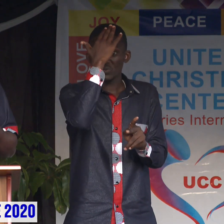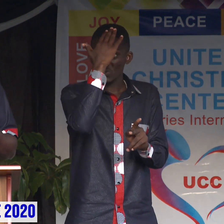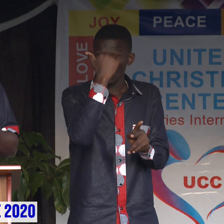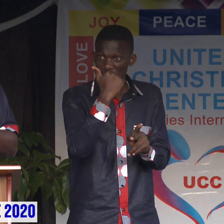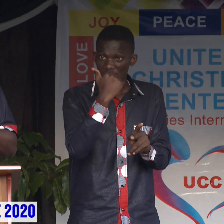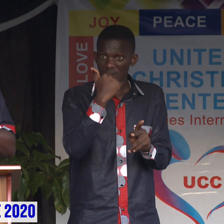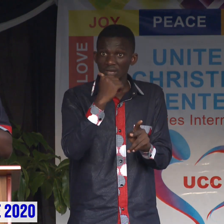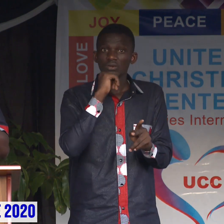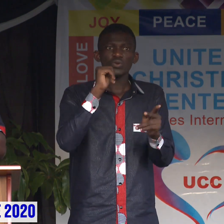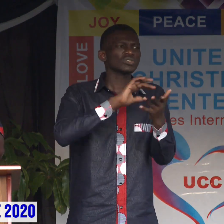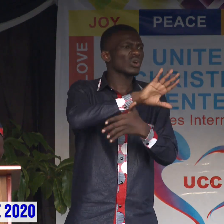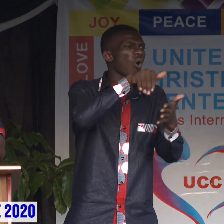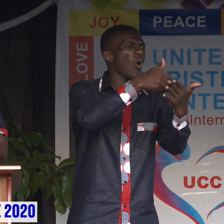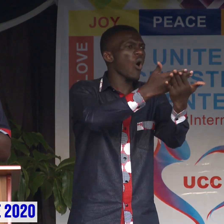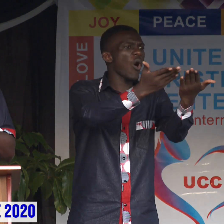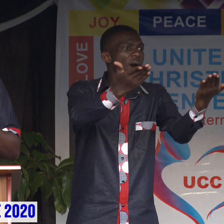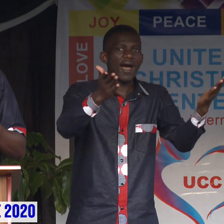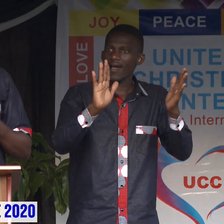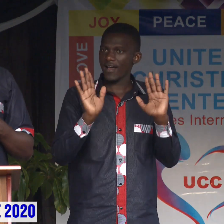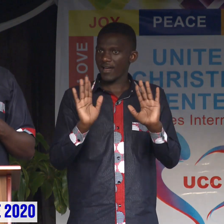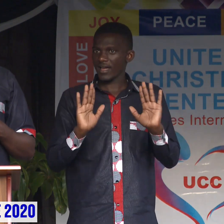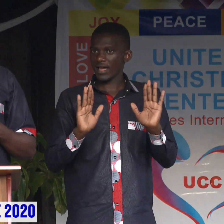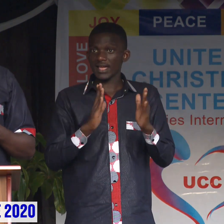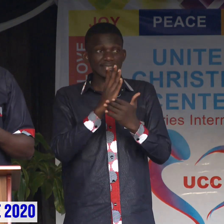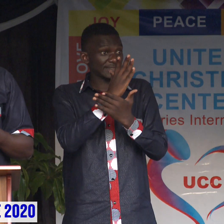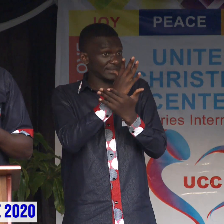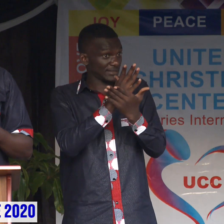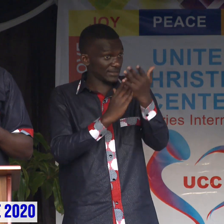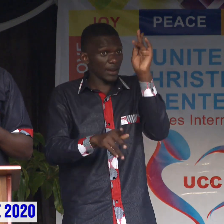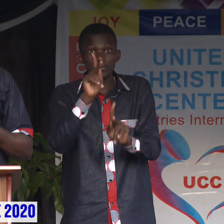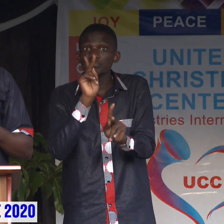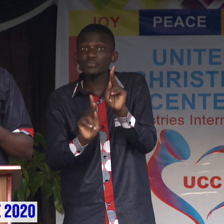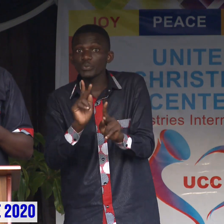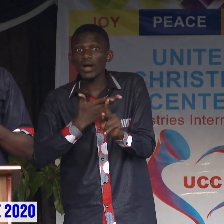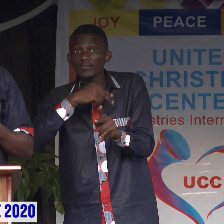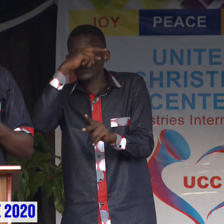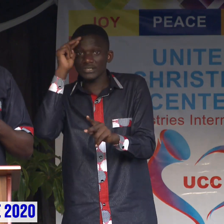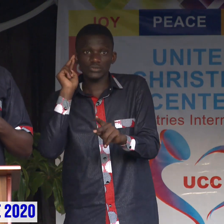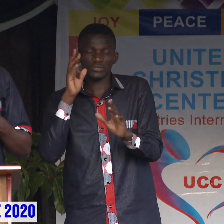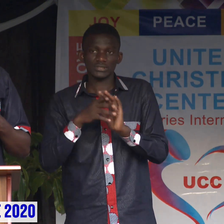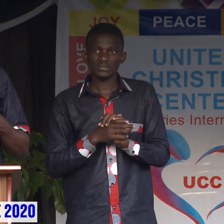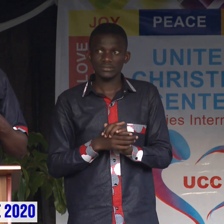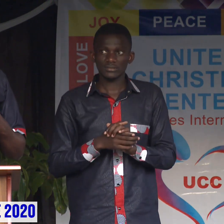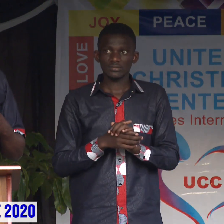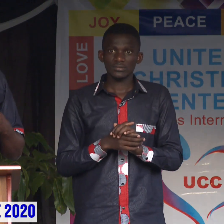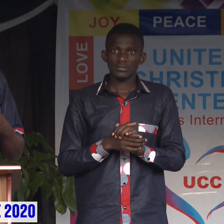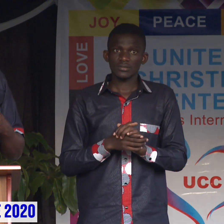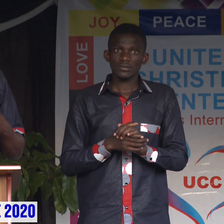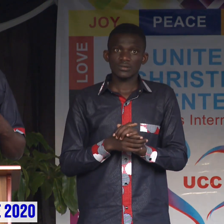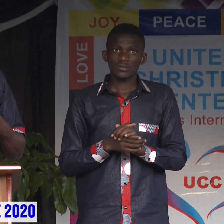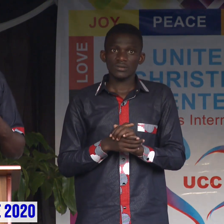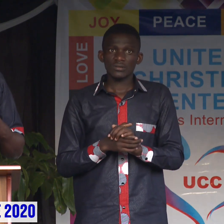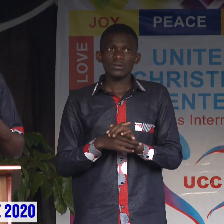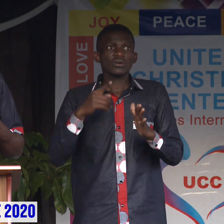Si mwena. Are you getting it? Ojasanga abantu abamu ngabali nensonga lwachi nga what has stopped them